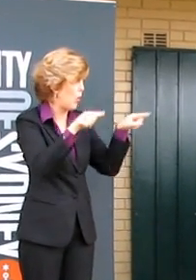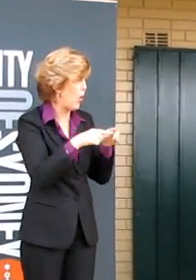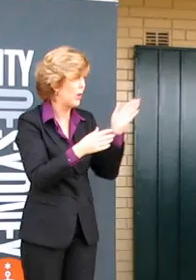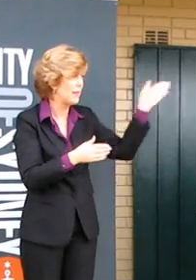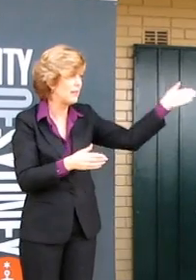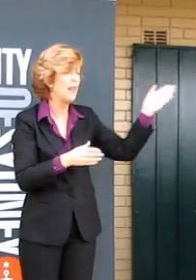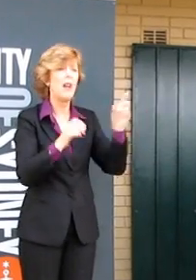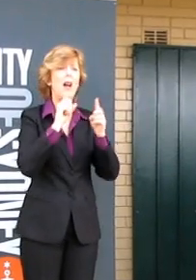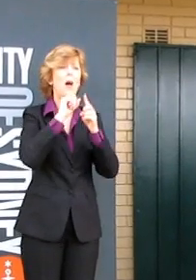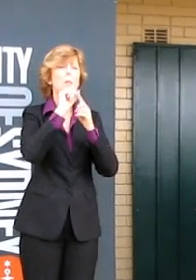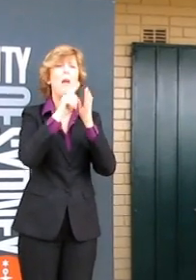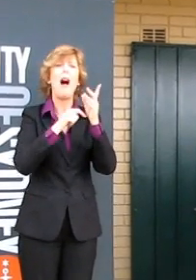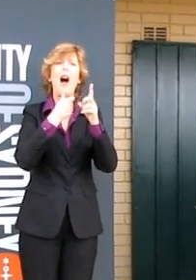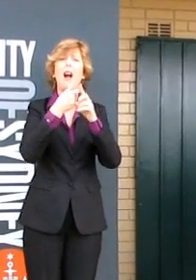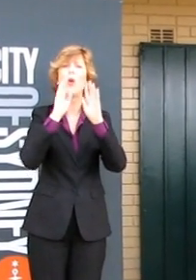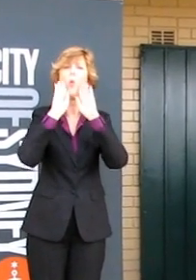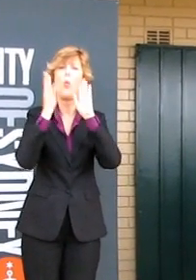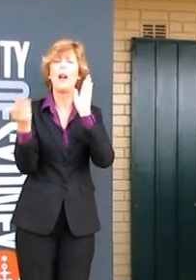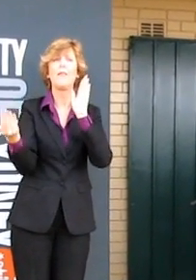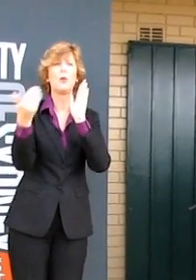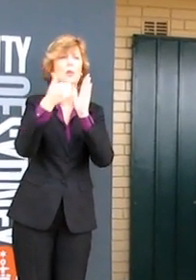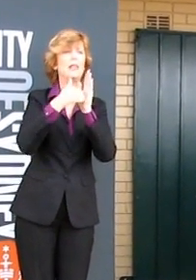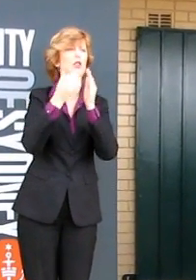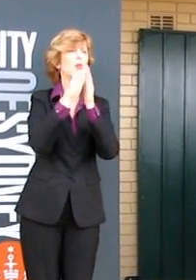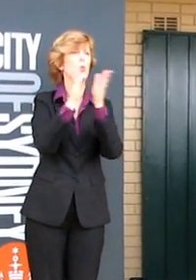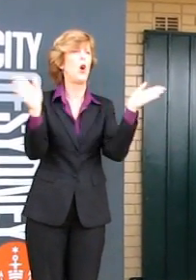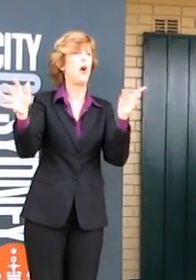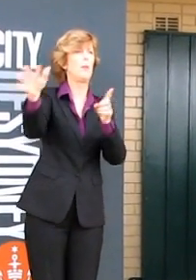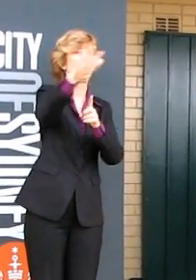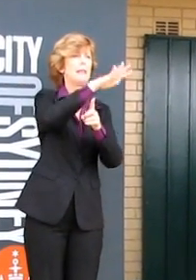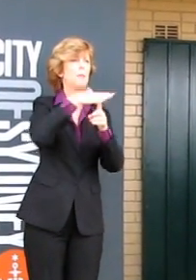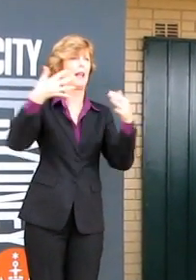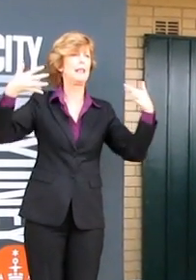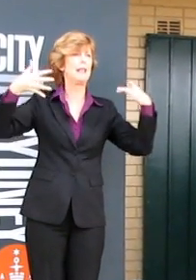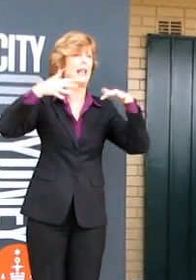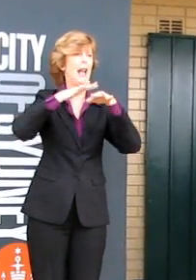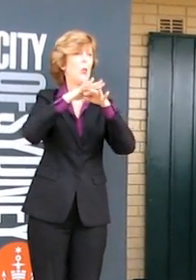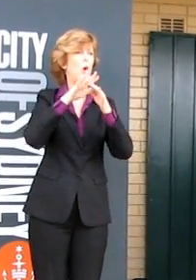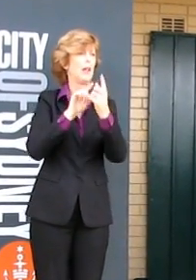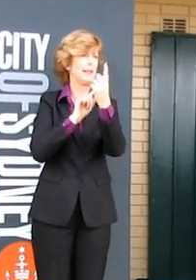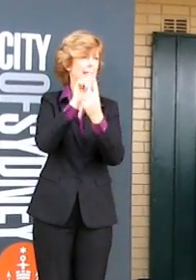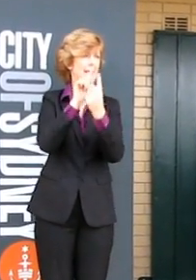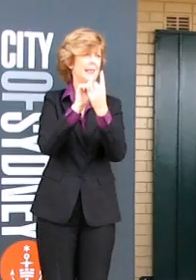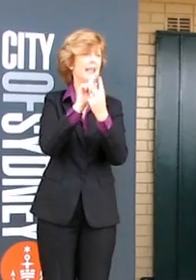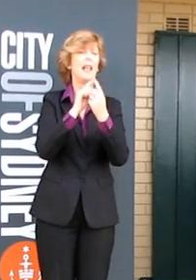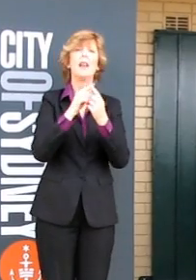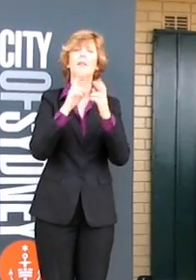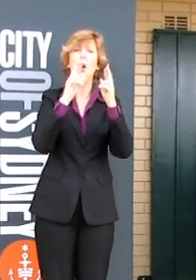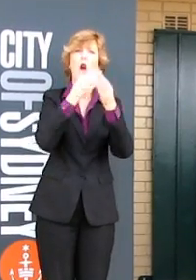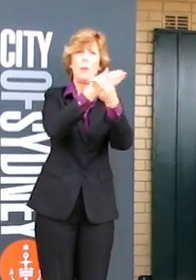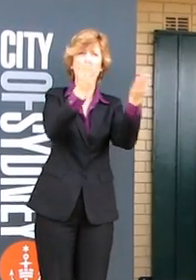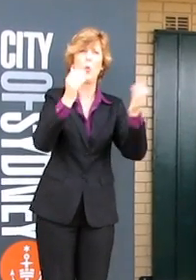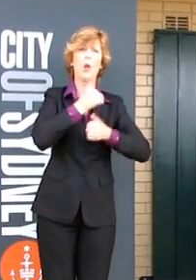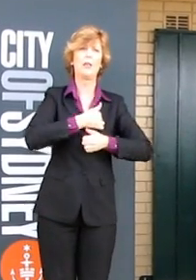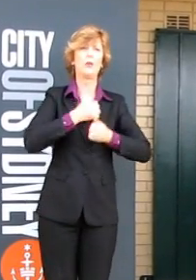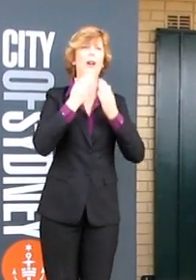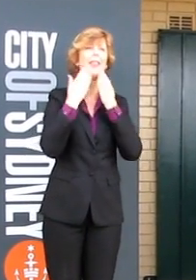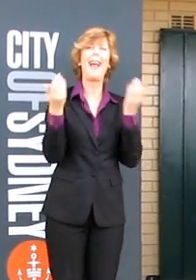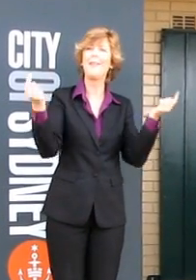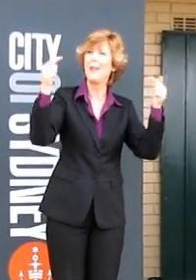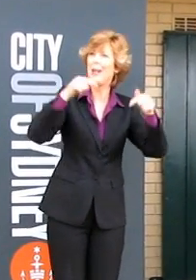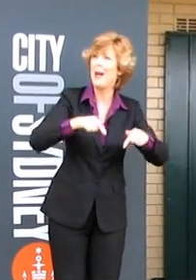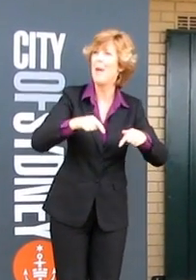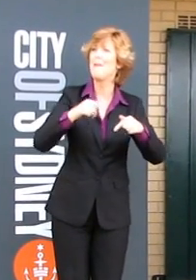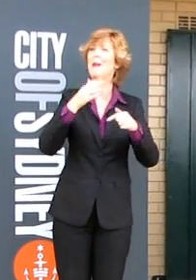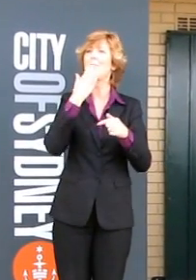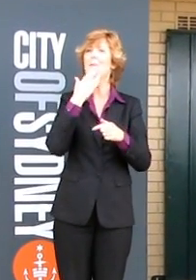is a magnificent addition to our open space network, and we hope that you're all going to enjoy it. So thank you very much for coming, notwithstanding the rain,